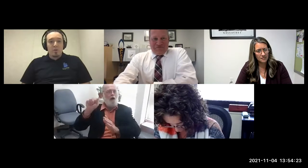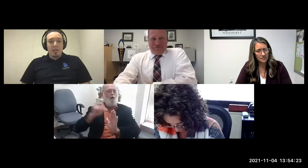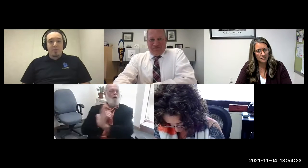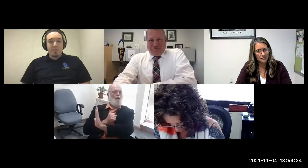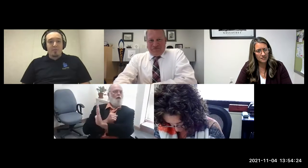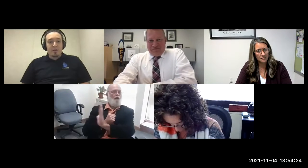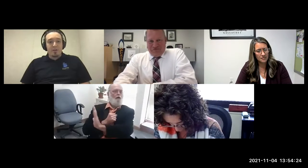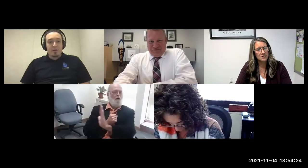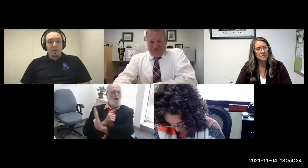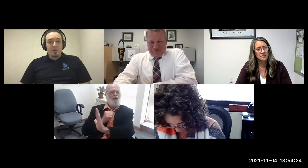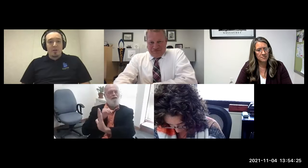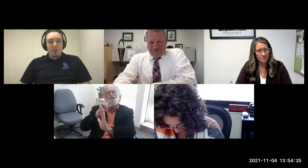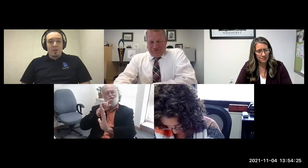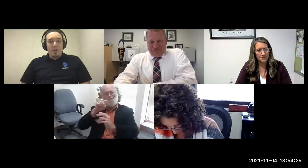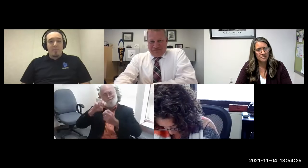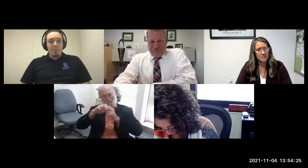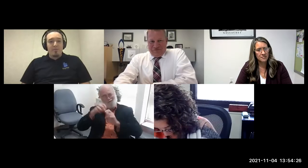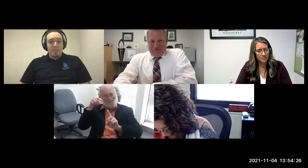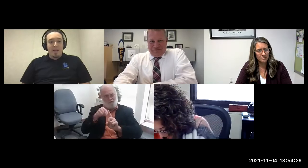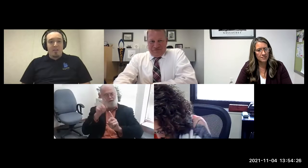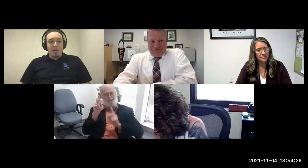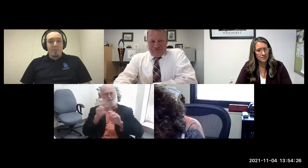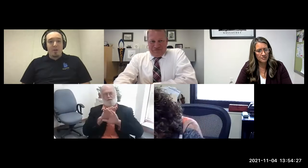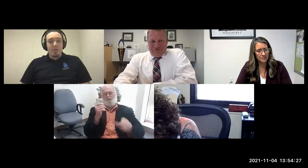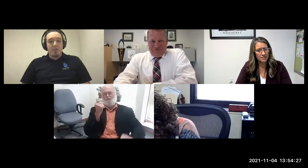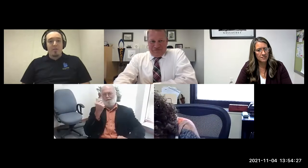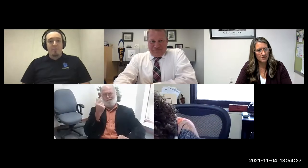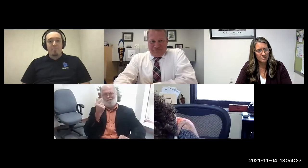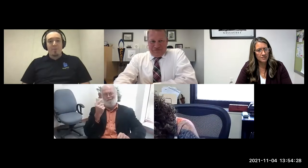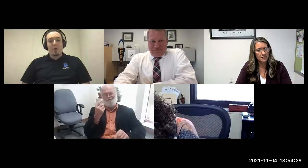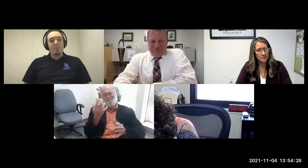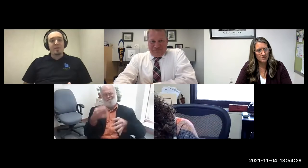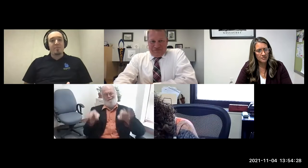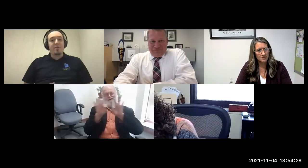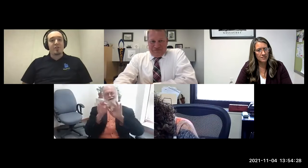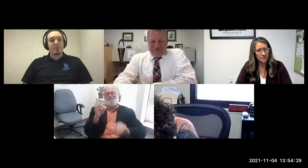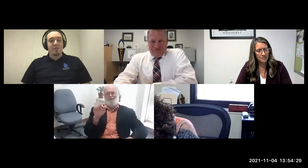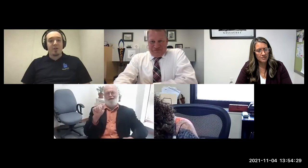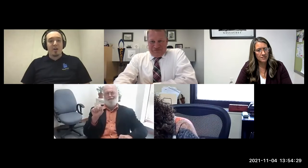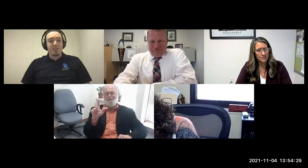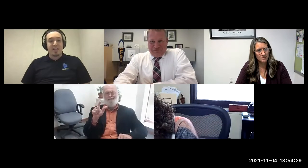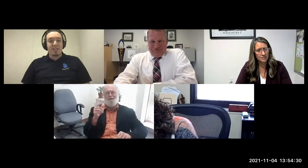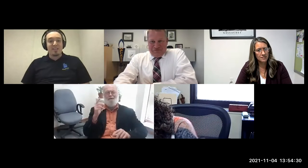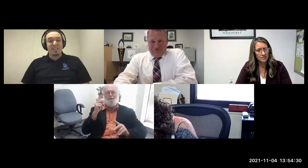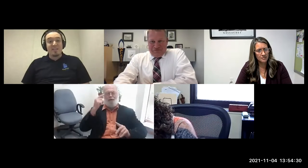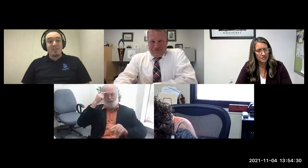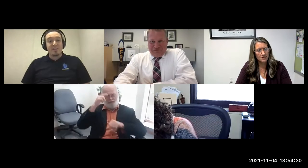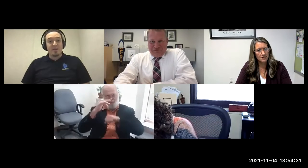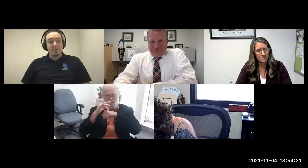With language deprivation, a lot of people fight back on that, but the problem is professionals out there not understanding the significance of